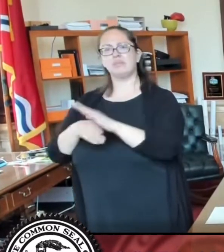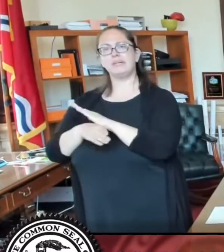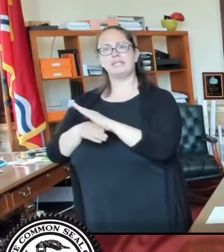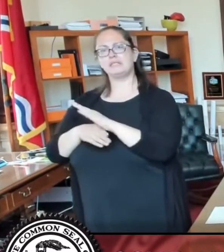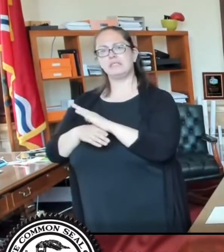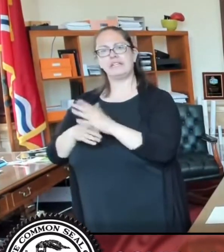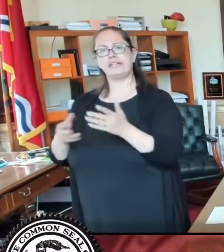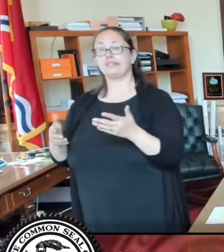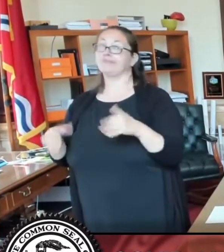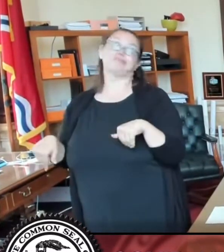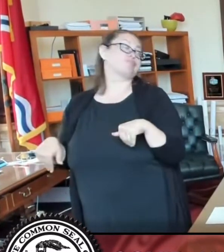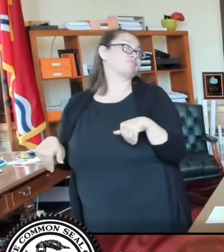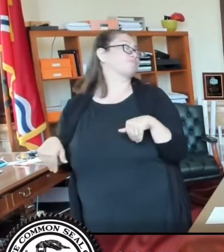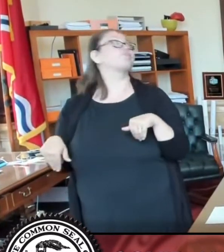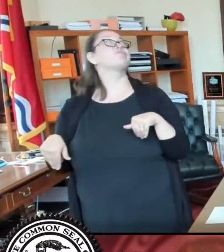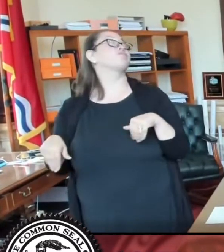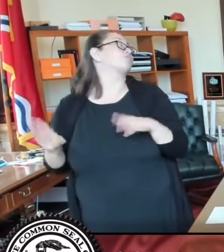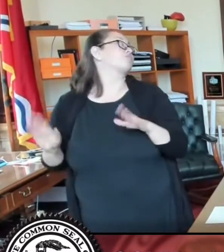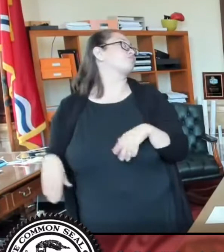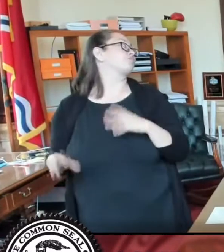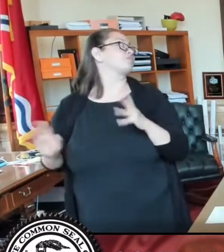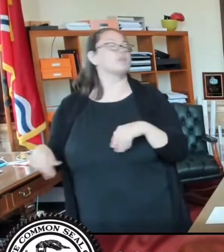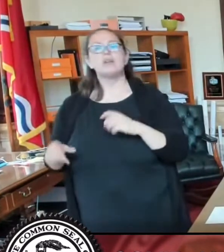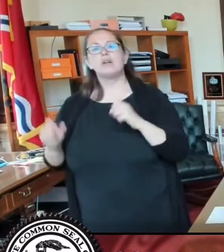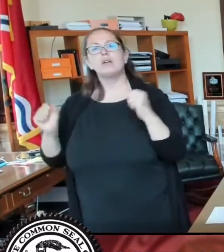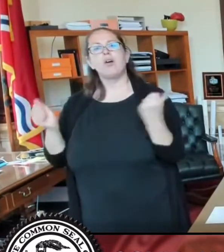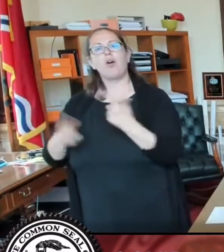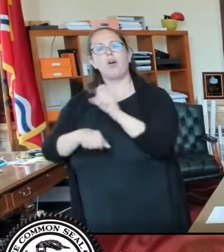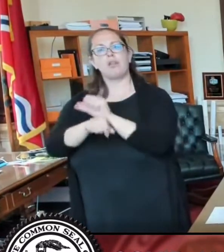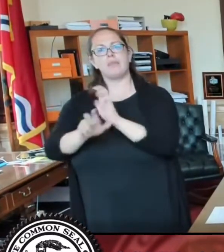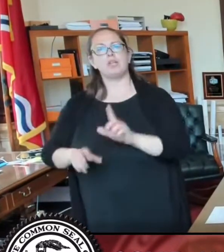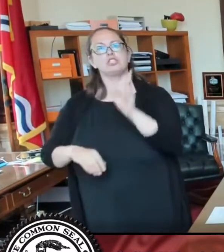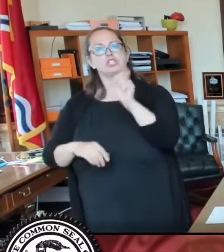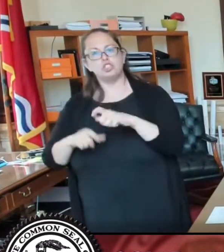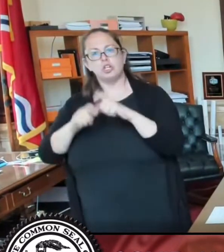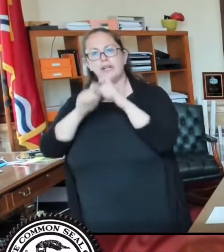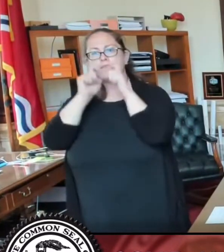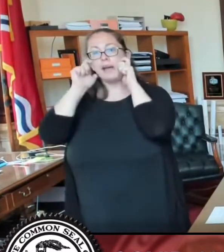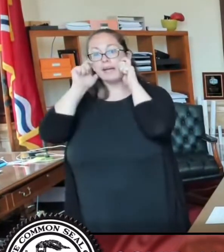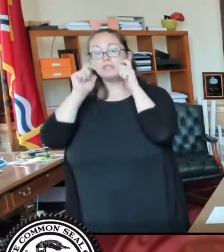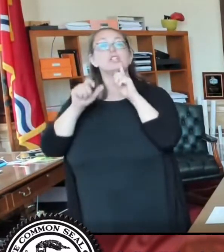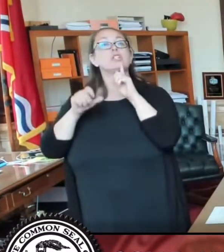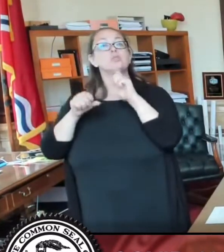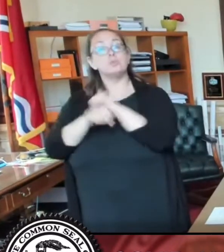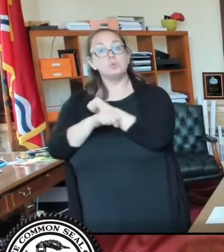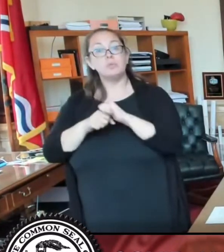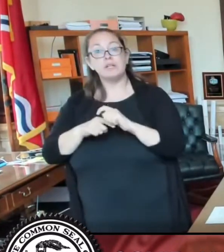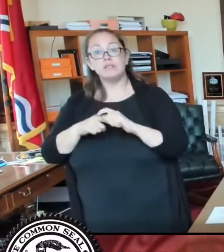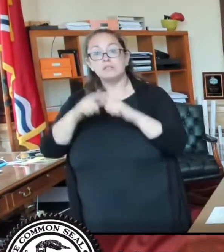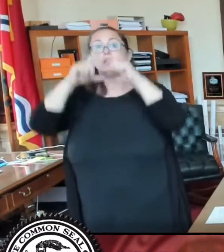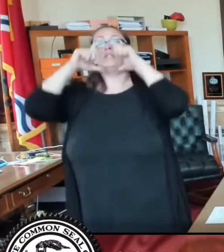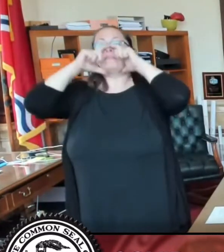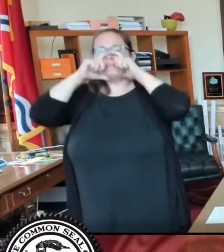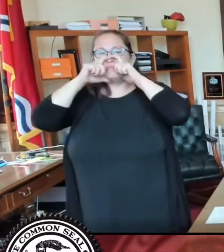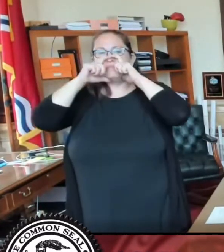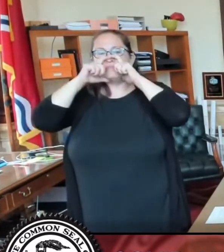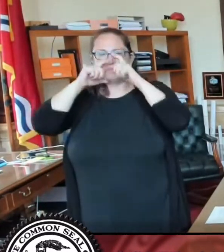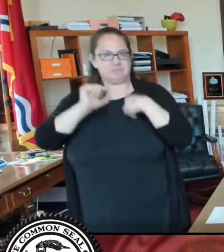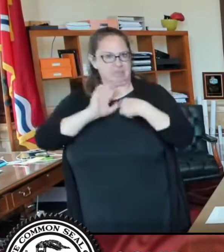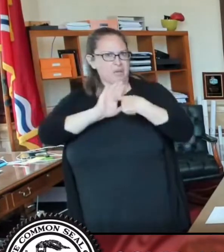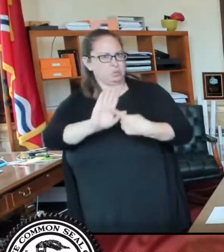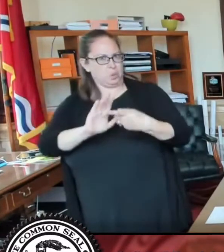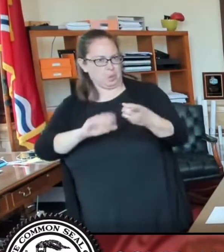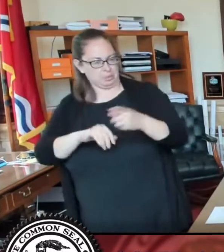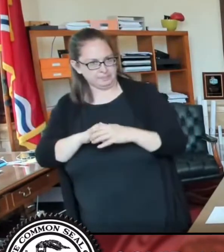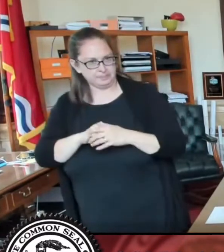that, all of their employees should have on masks, and they should actually have them on all the way over their, as I demonstrate